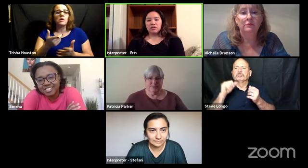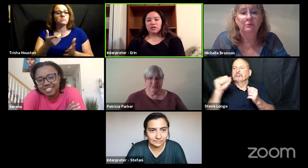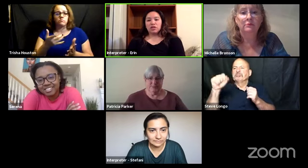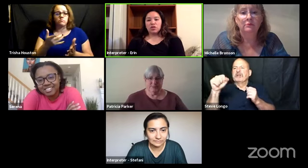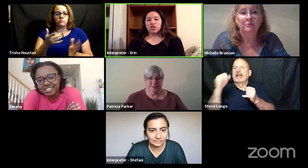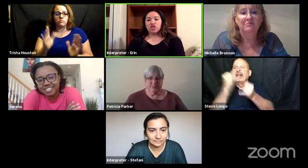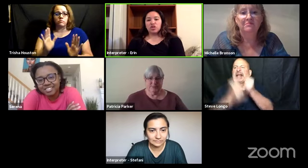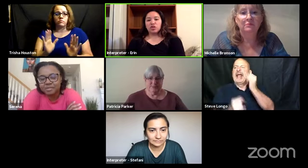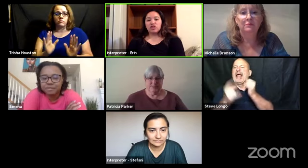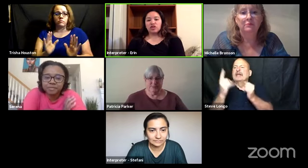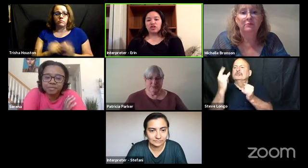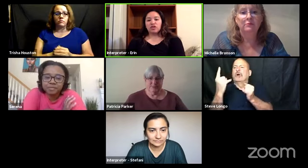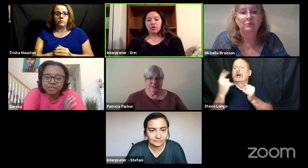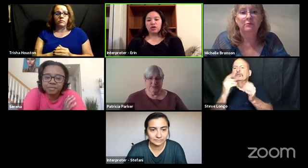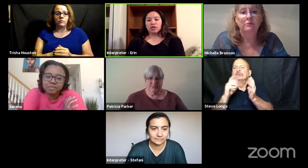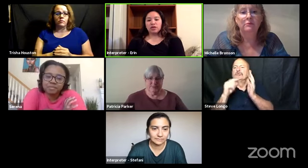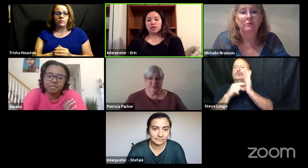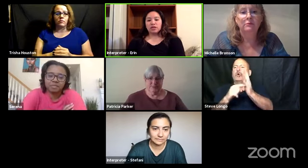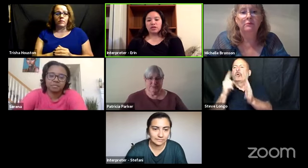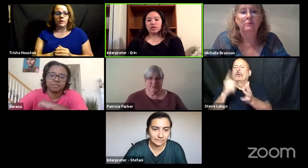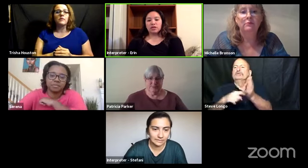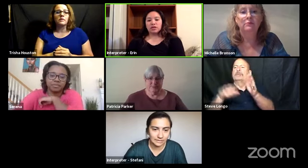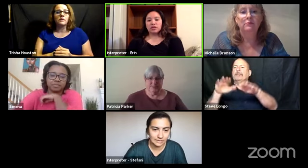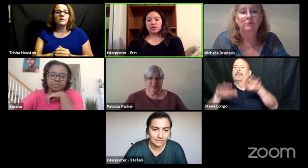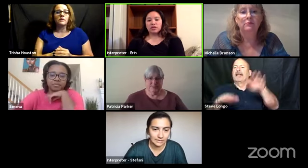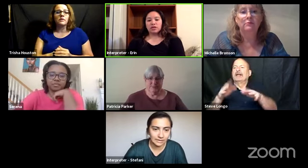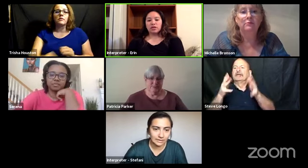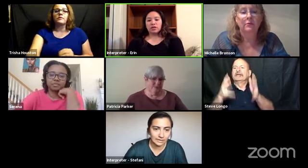Did you want to show the treasurer's report?